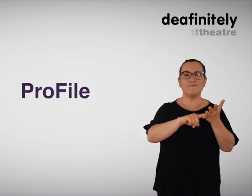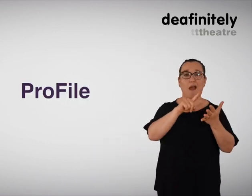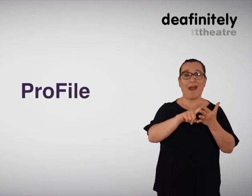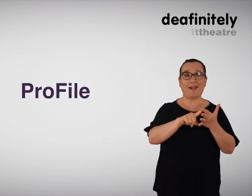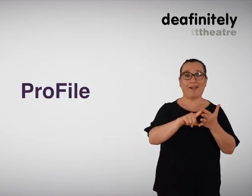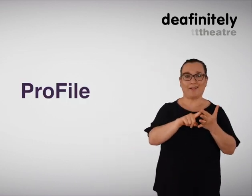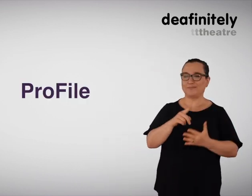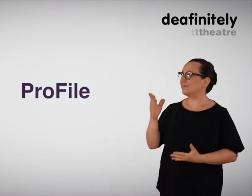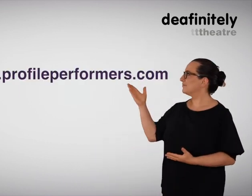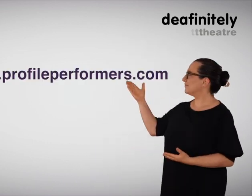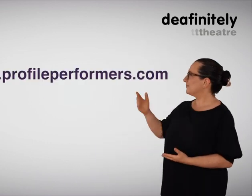Profile,